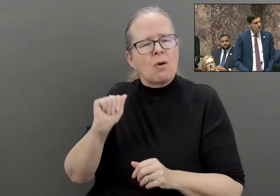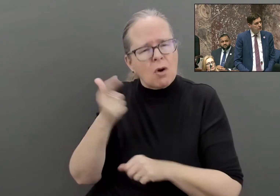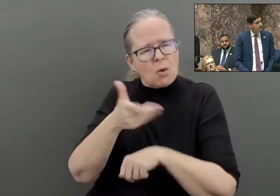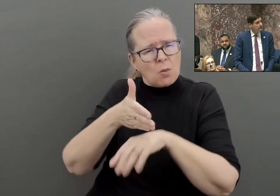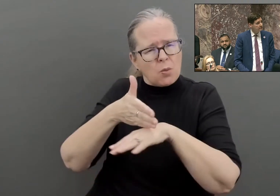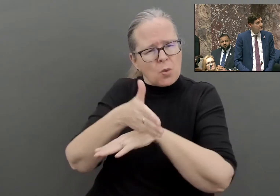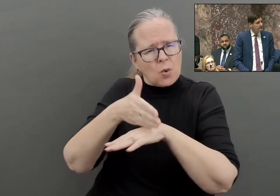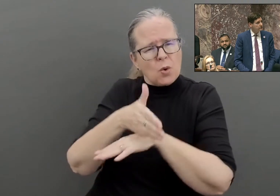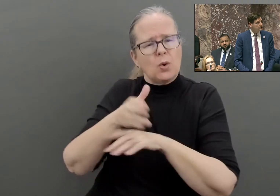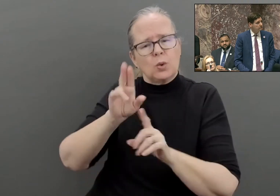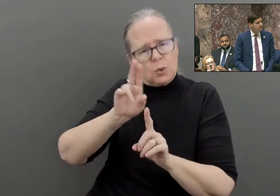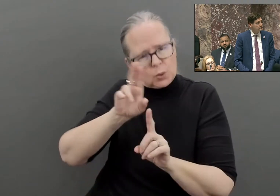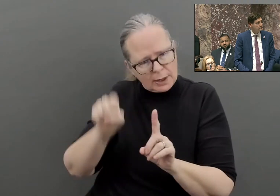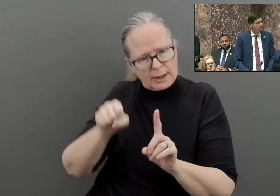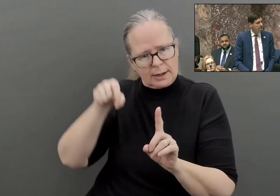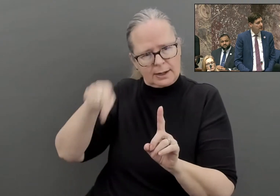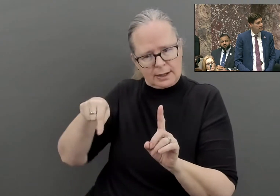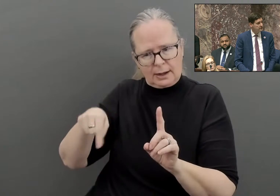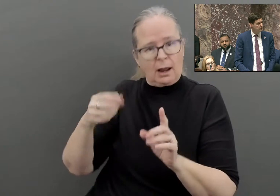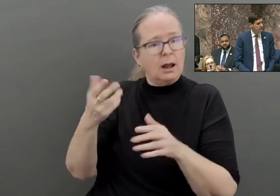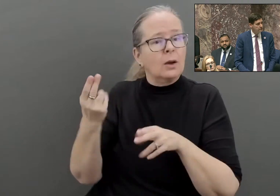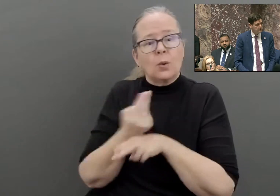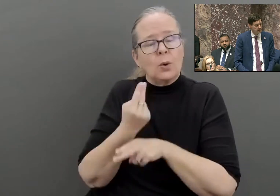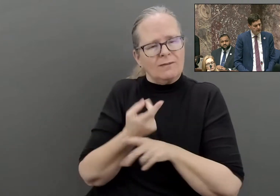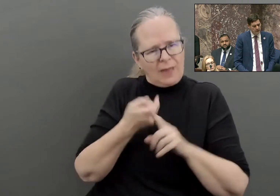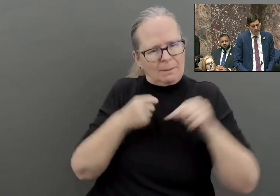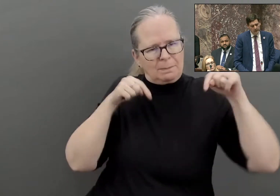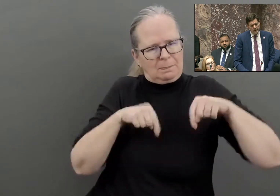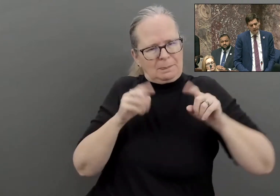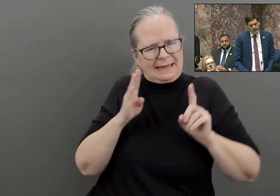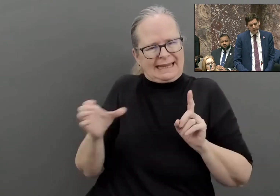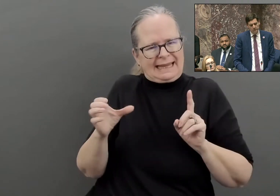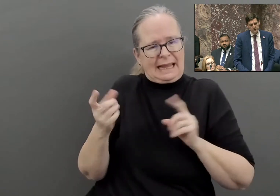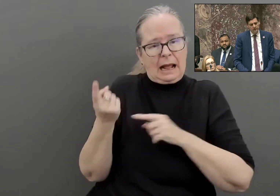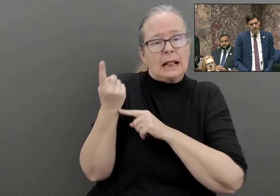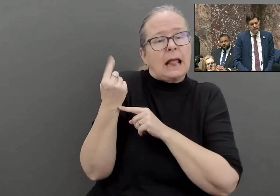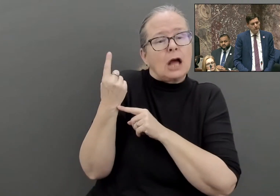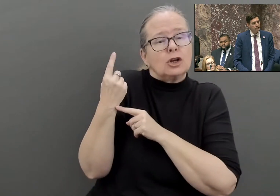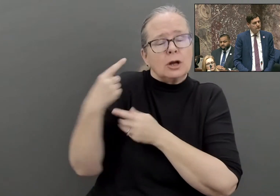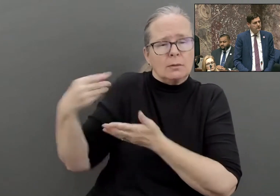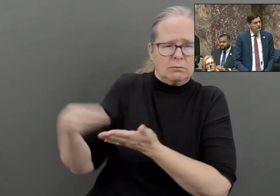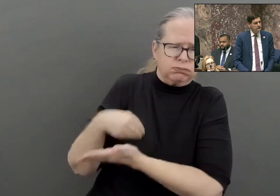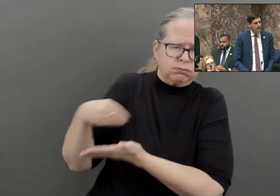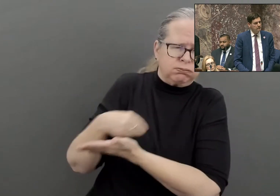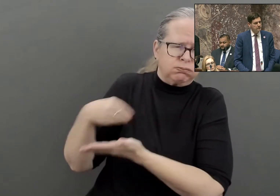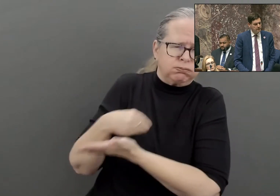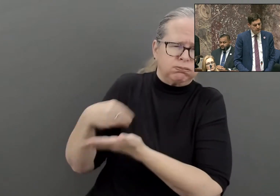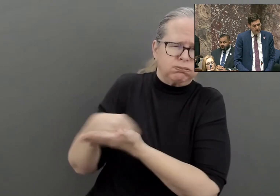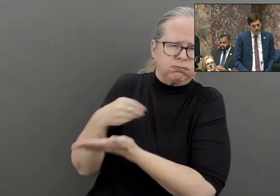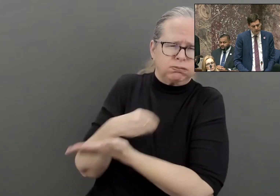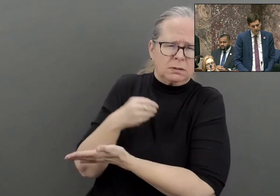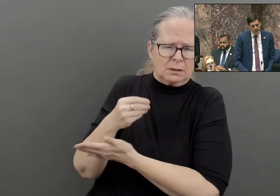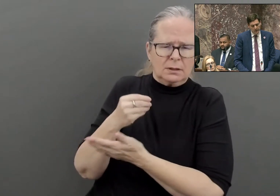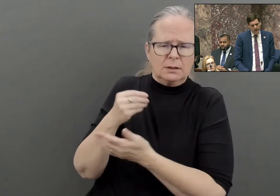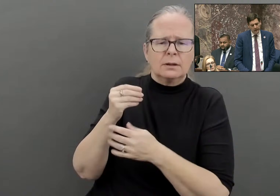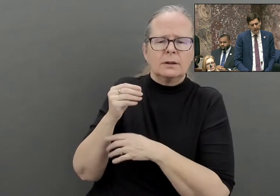national security investigation of our timber industry, which is obviously ludicrous and absurd.